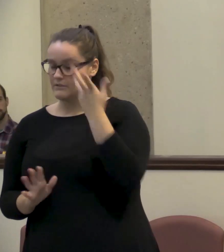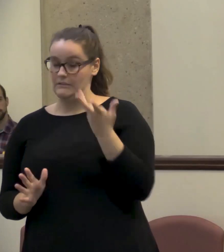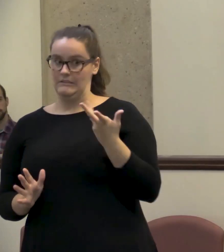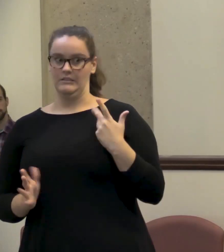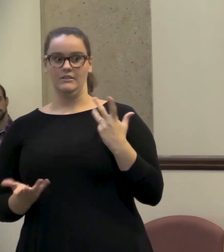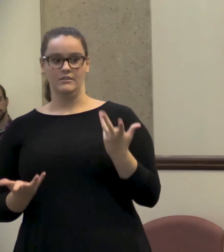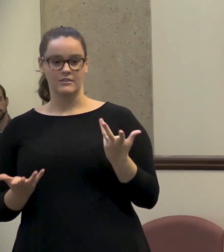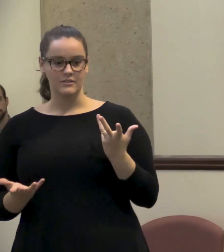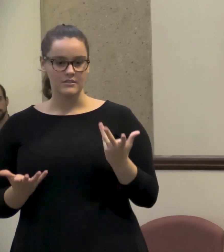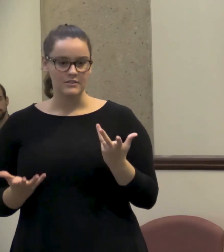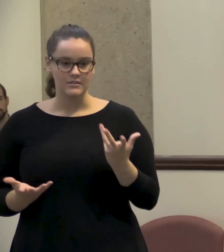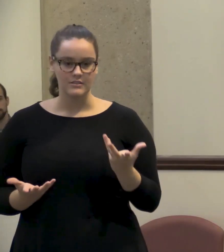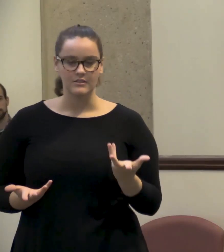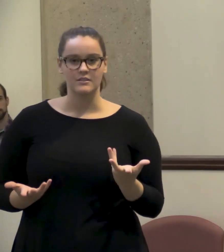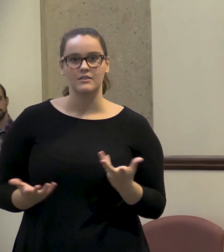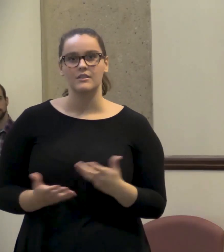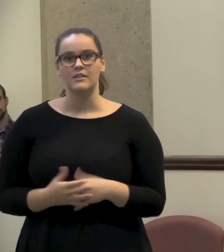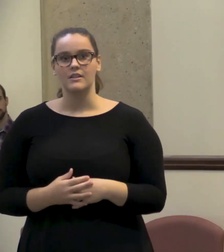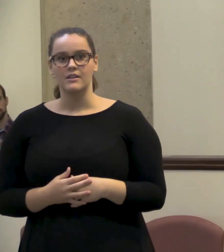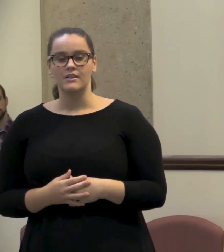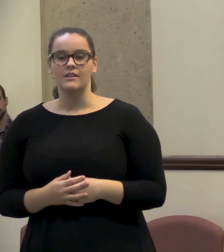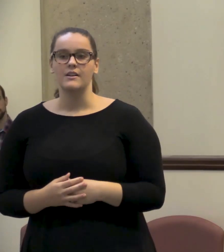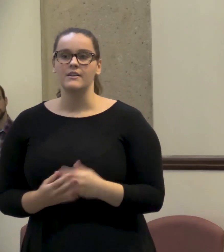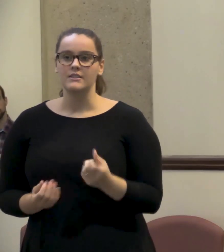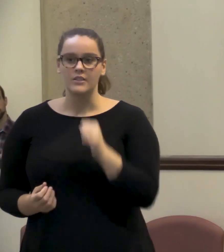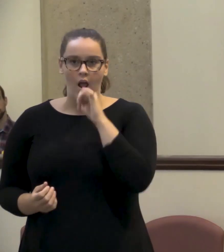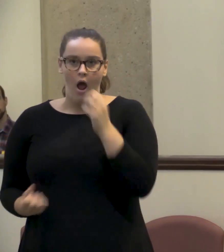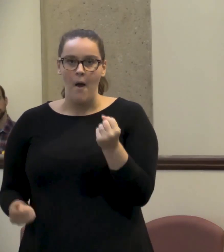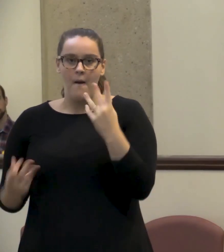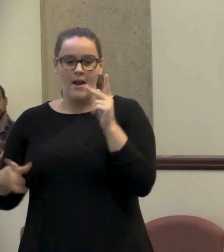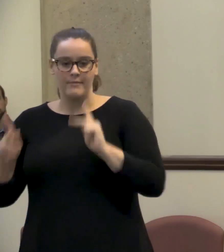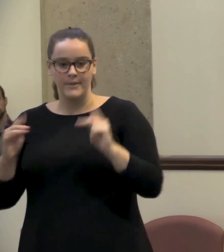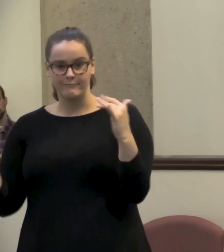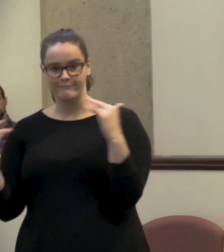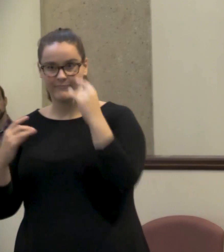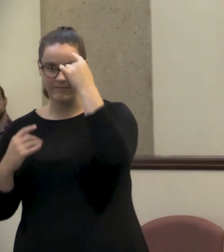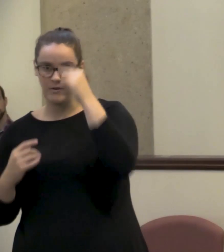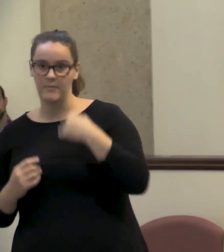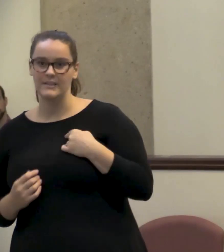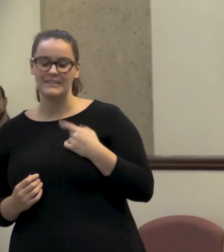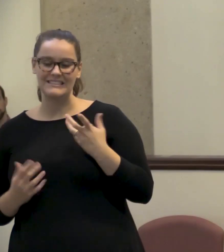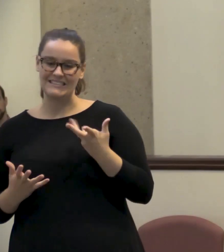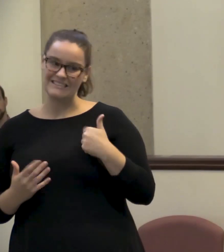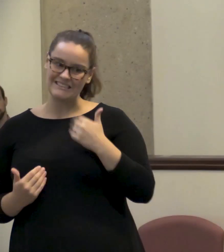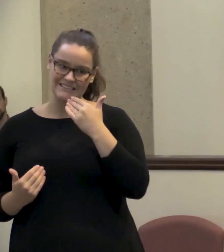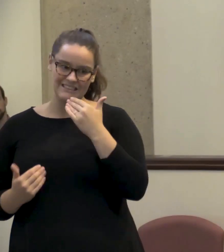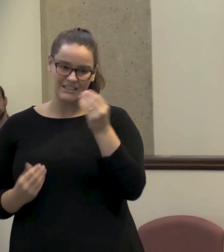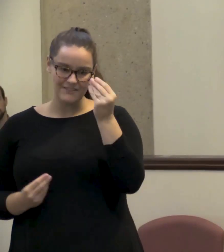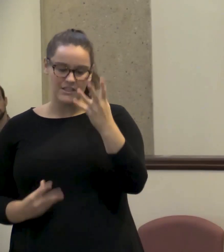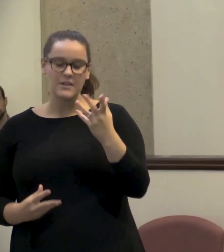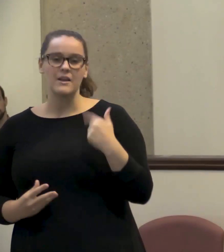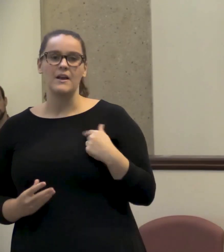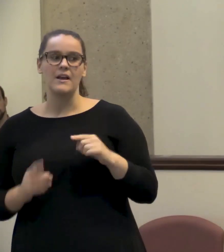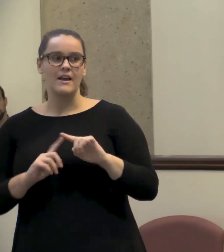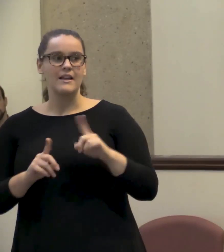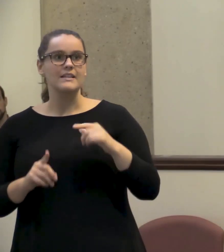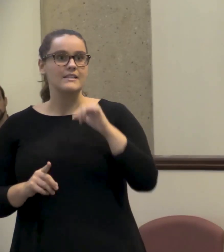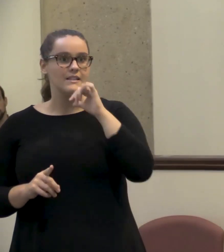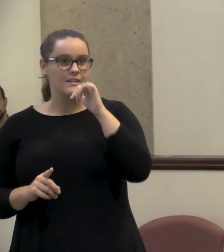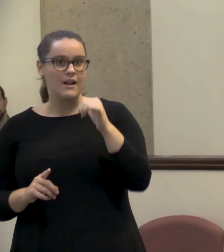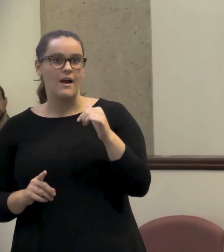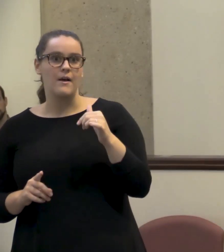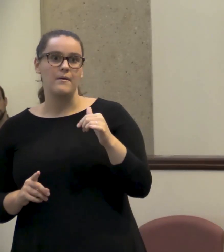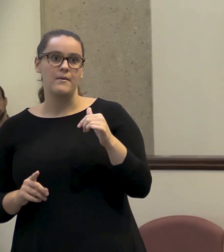of attendees with me that day. And I said, "You know, I appreciate your telling me that because it makes me realize it's not my